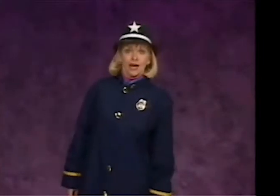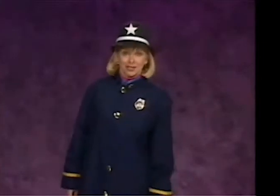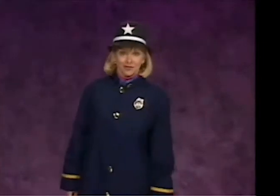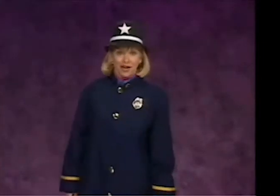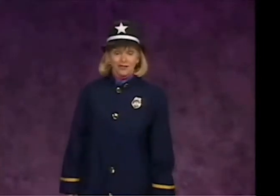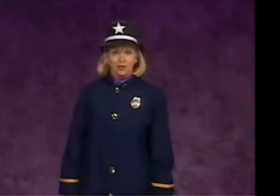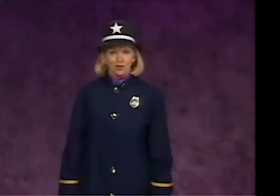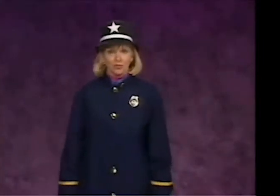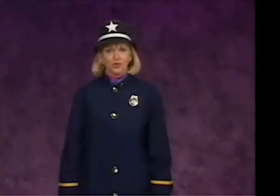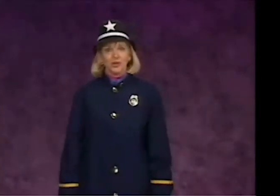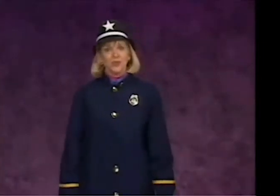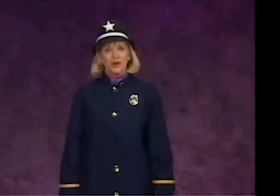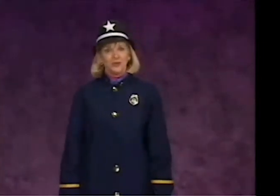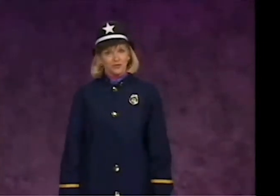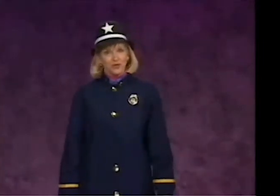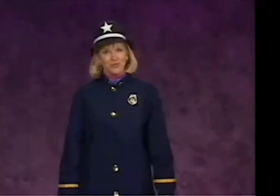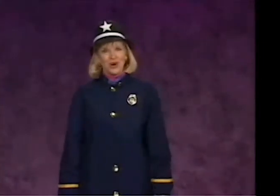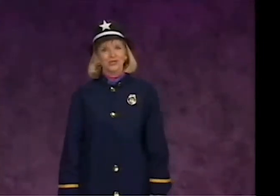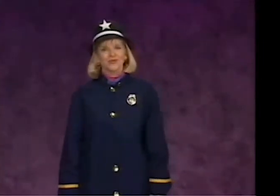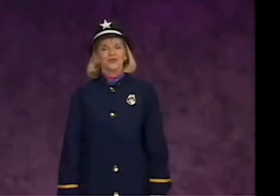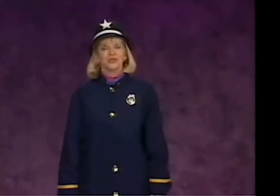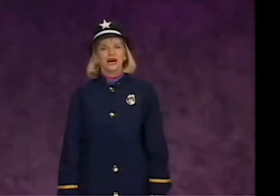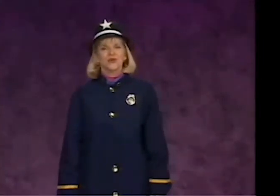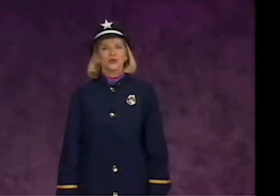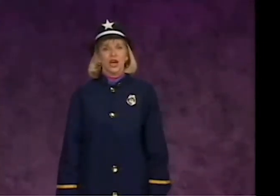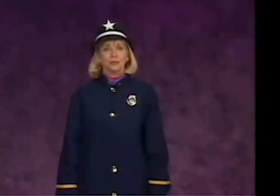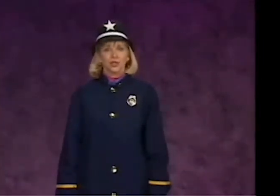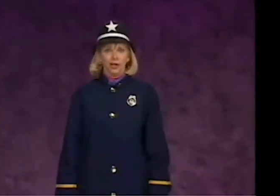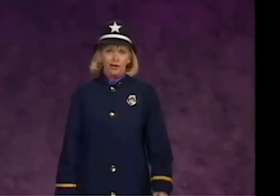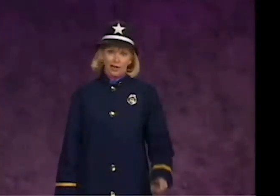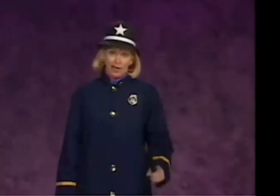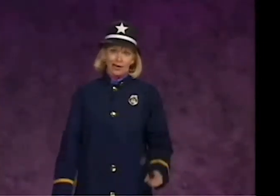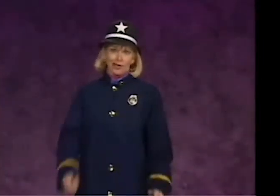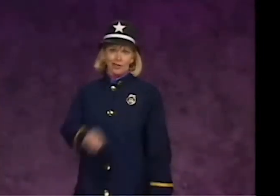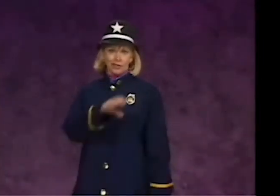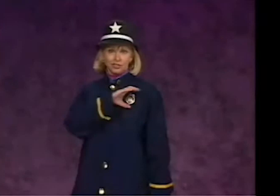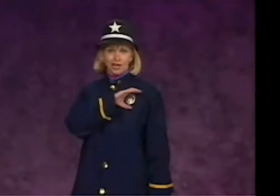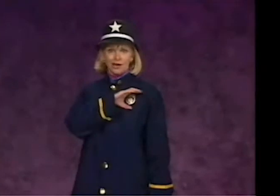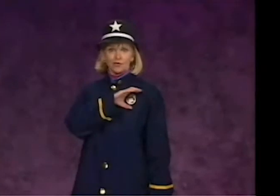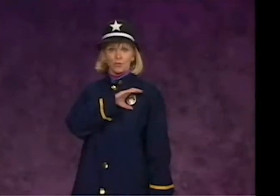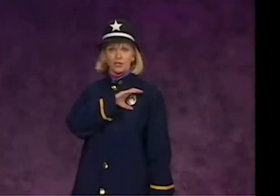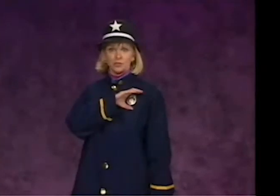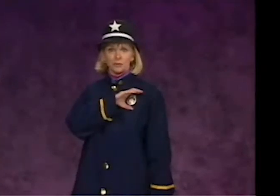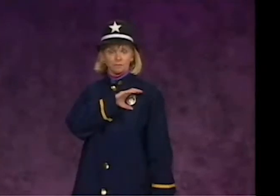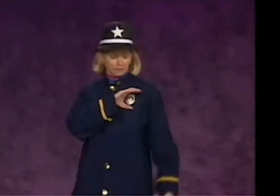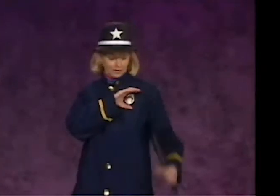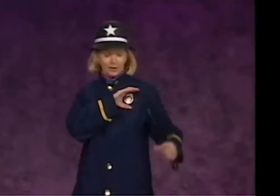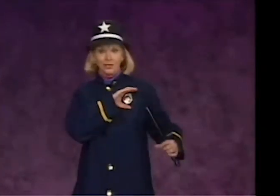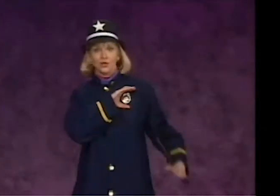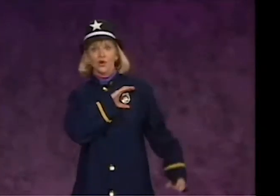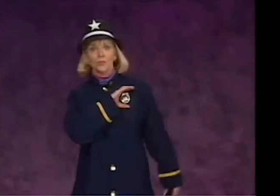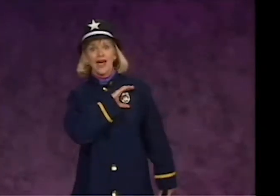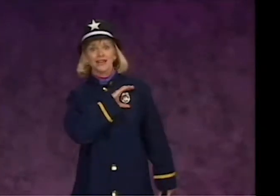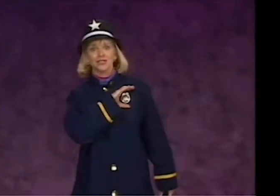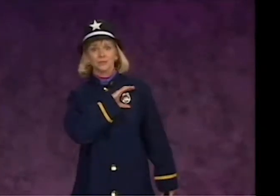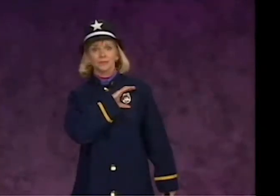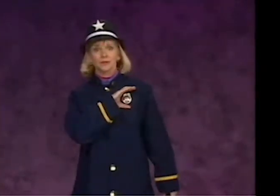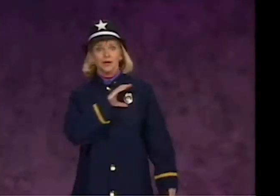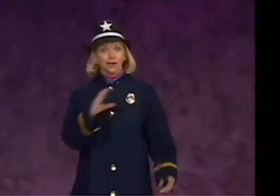lots of signs that represent one or a few parts of the entire real object, like this sign for policemen, his or her badge.